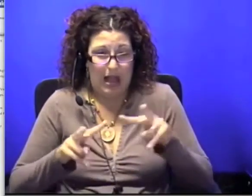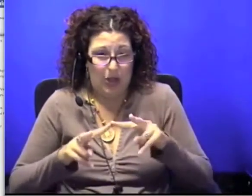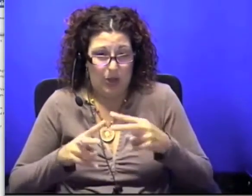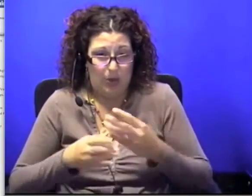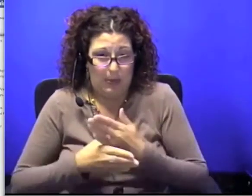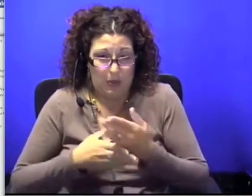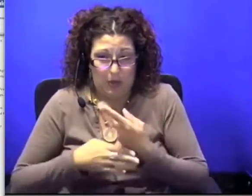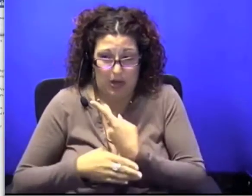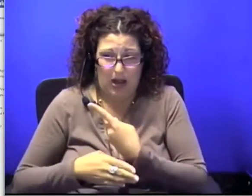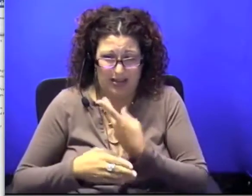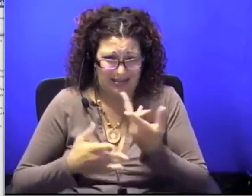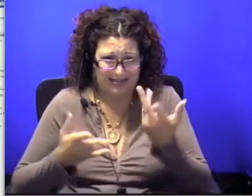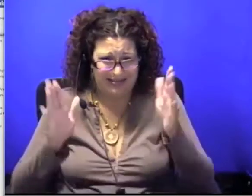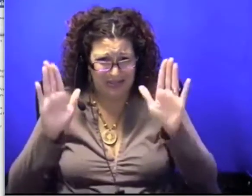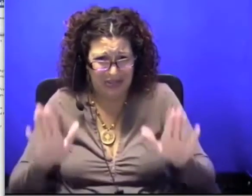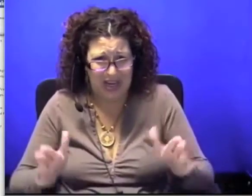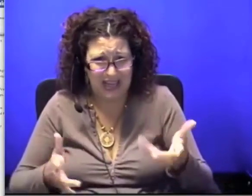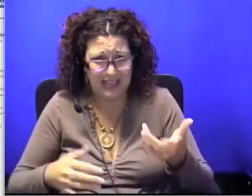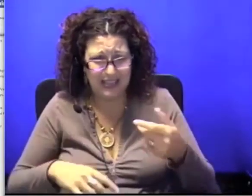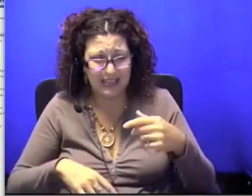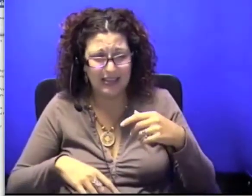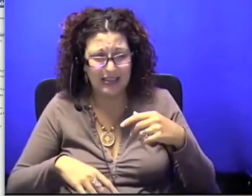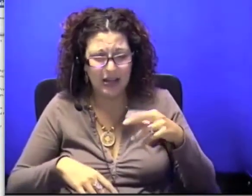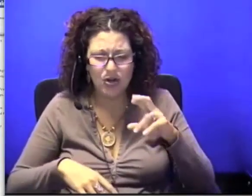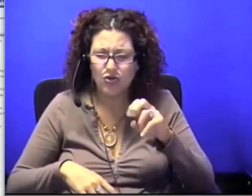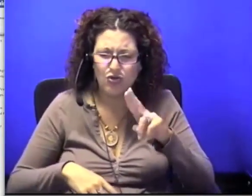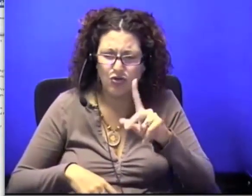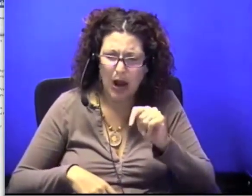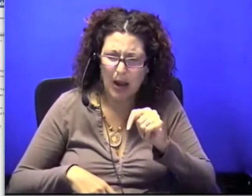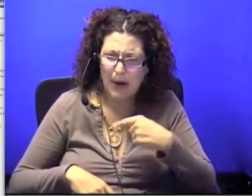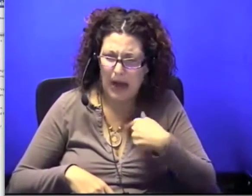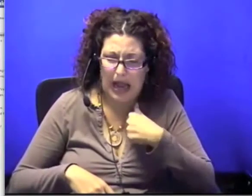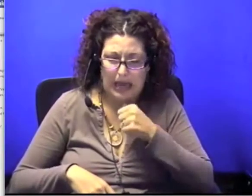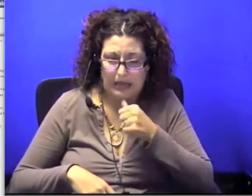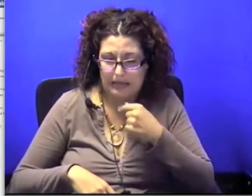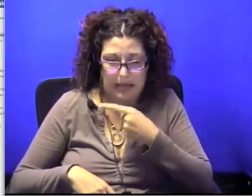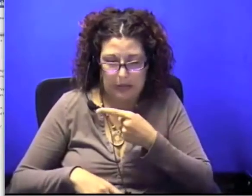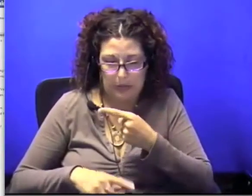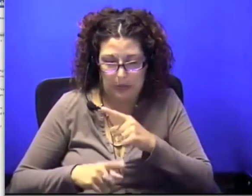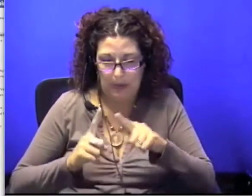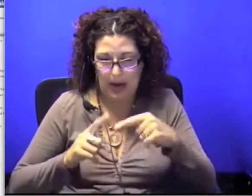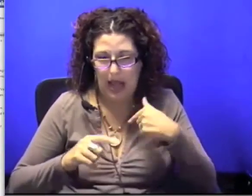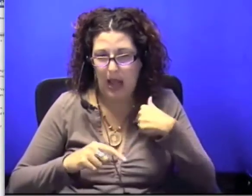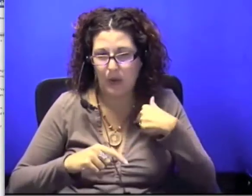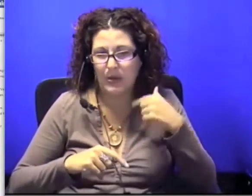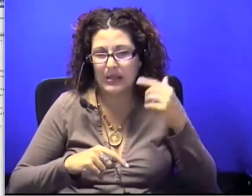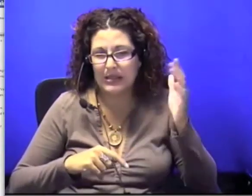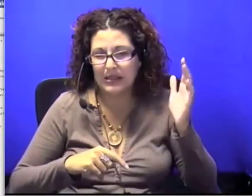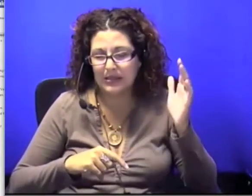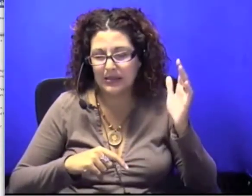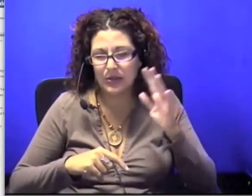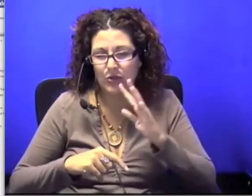the value is so tremendous. Robert, I haven't told you this, but I was speaking with